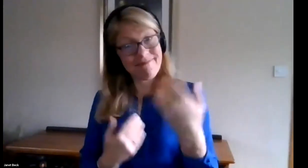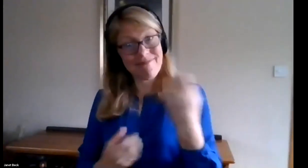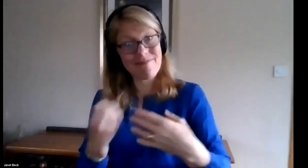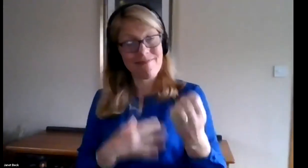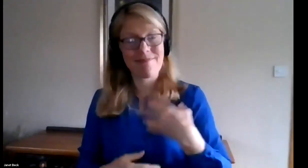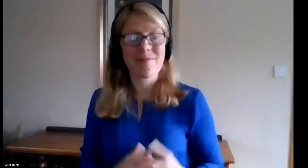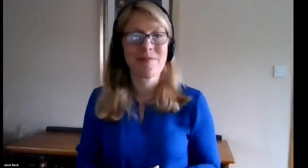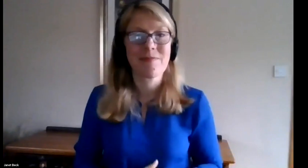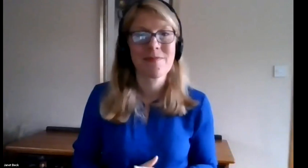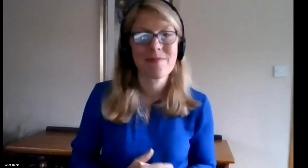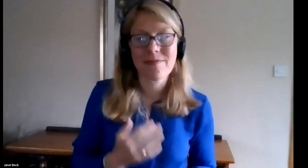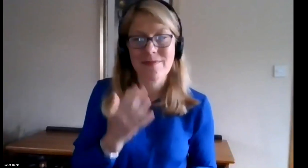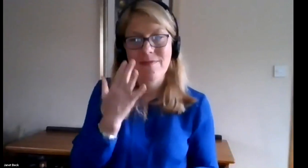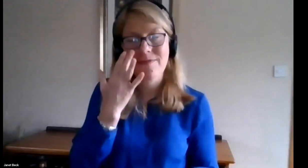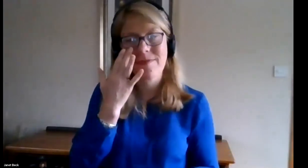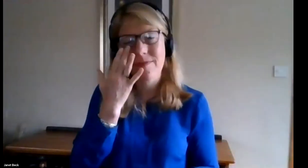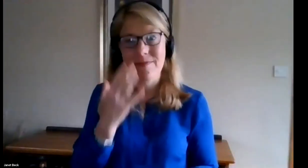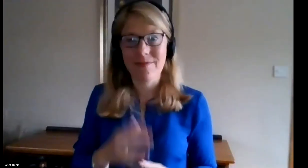insights.